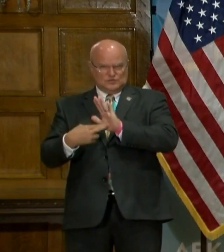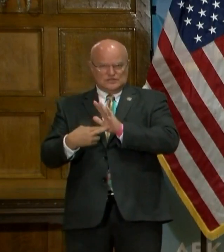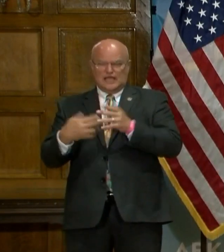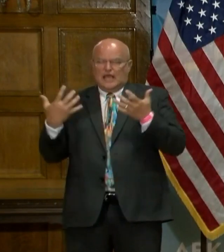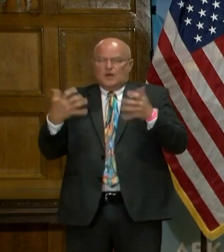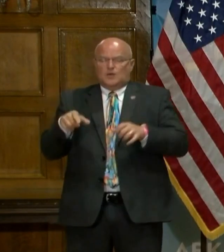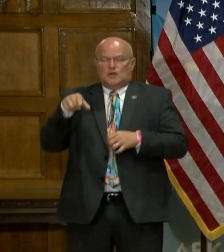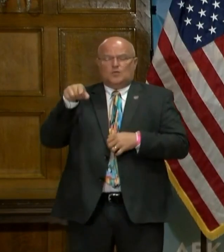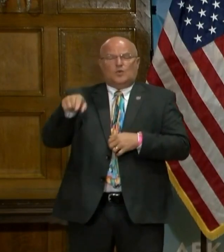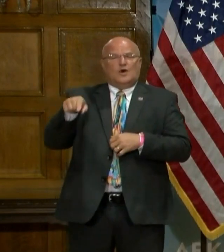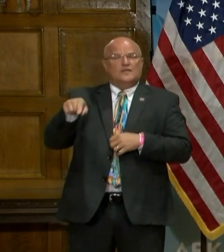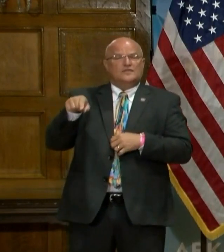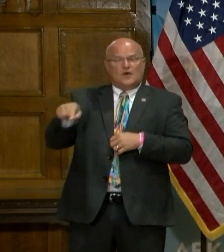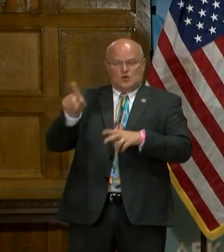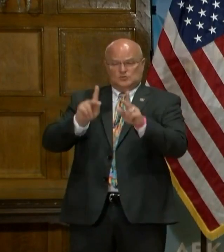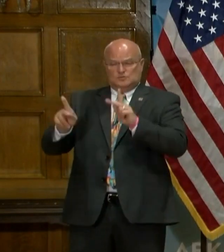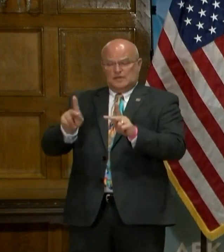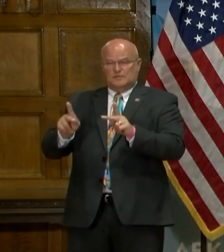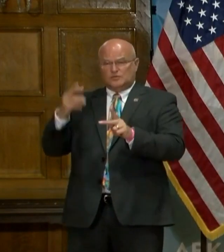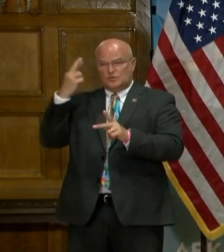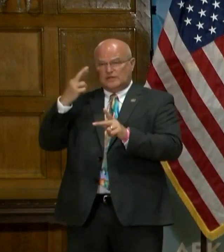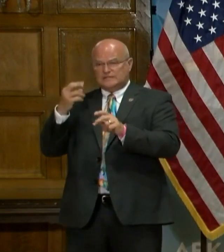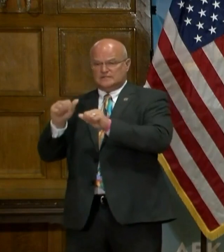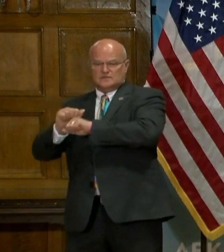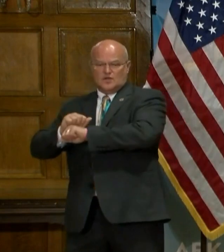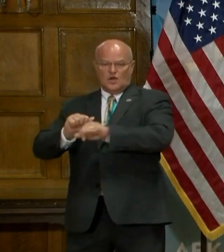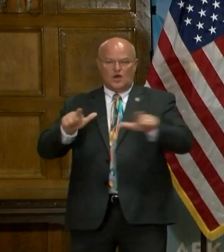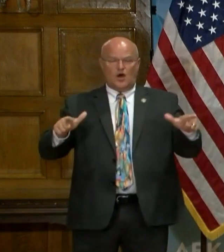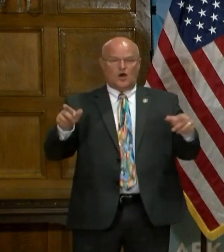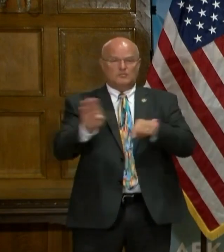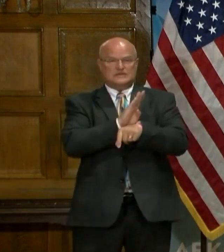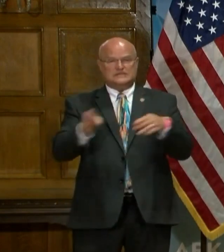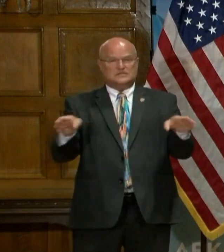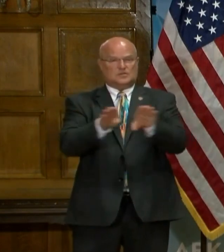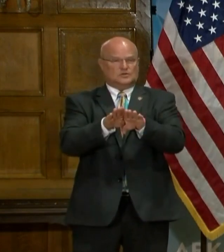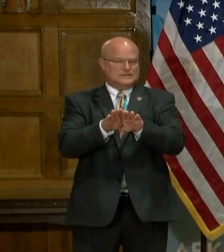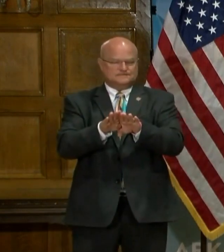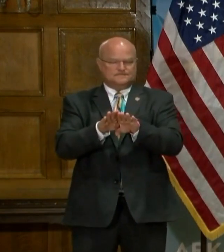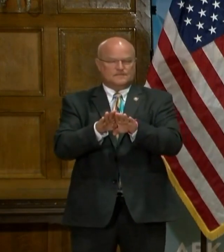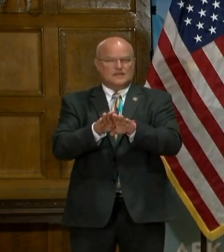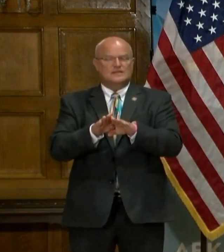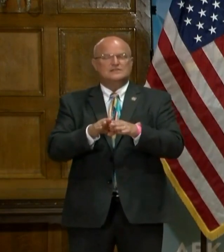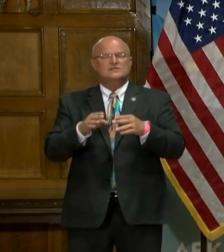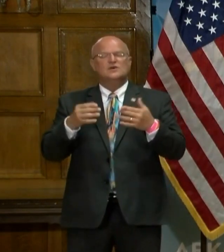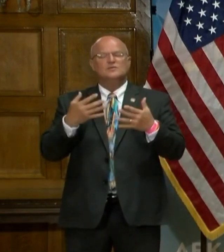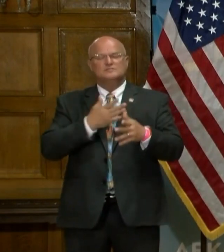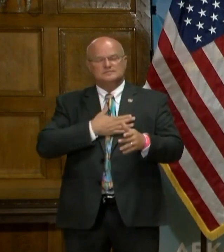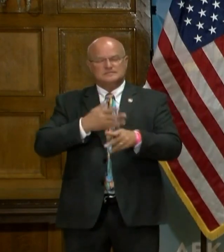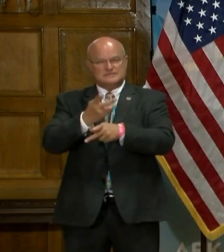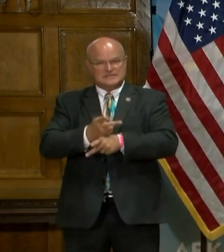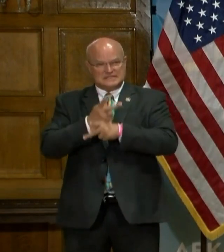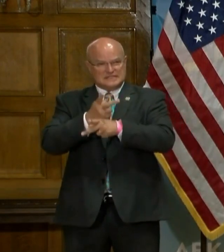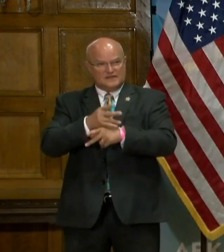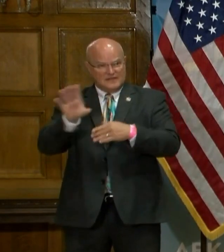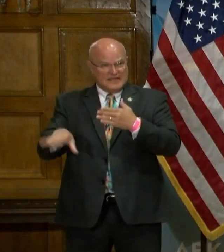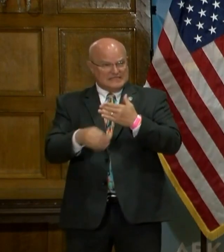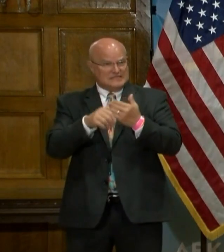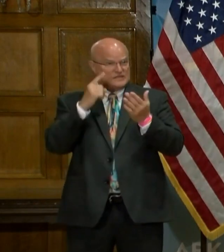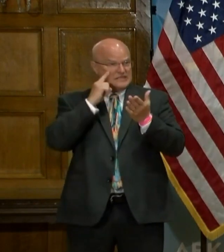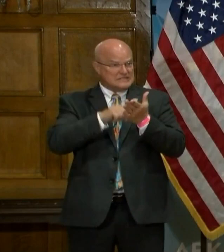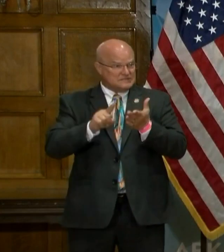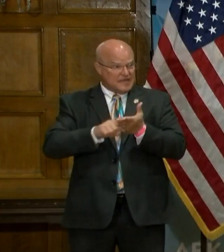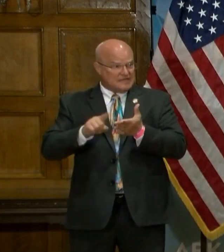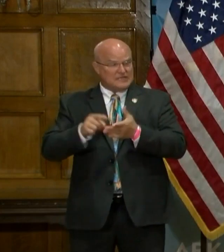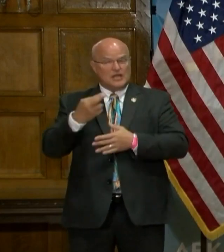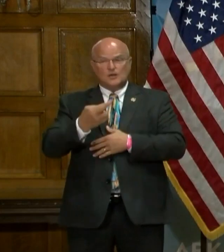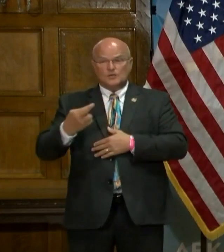a reason to close down some business. And so let's be successful there, and this additional inspection